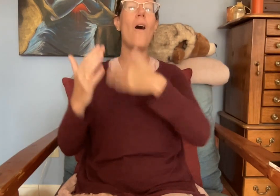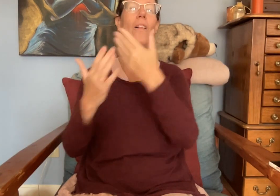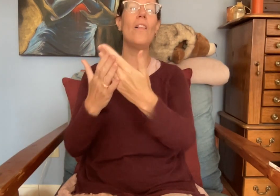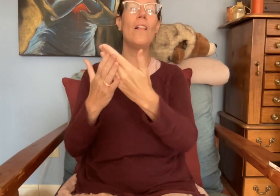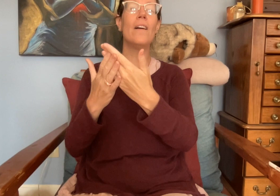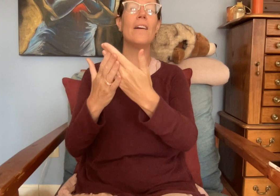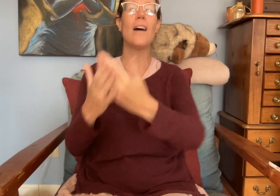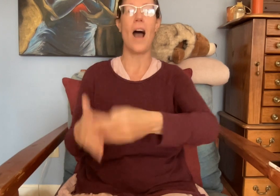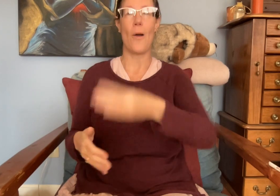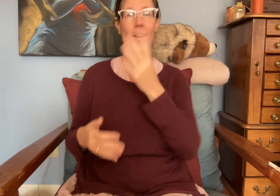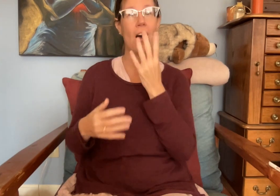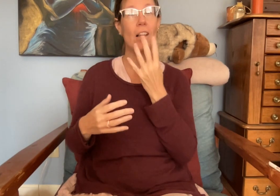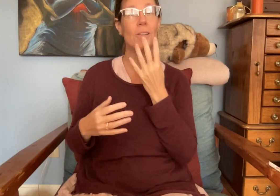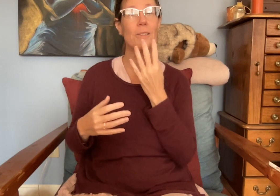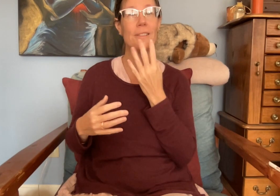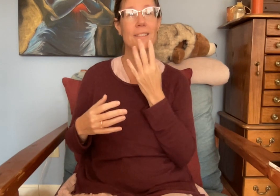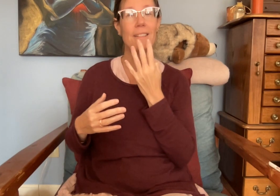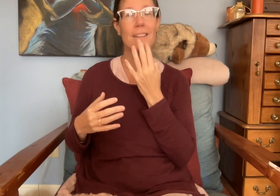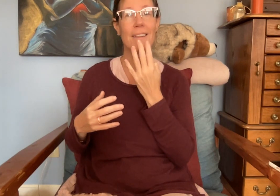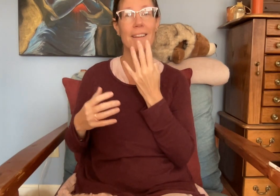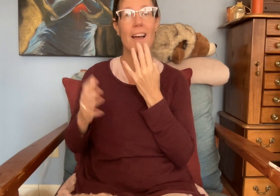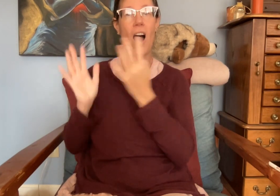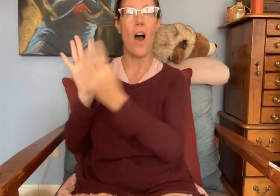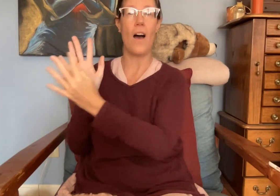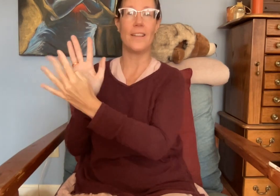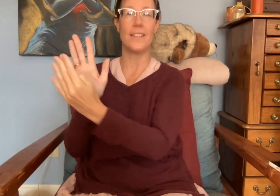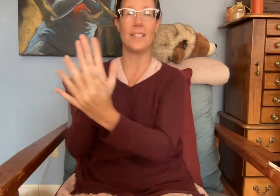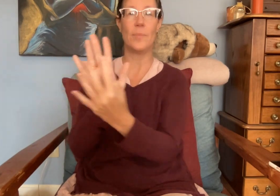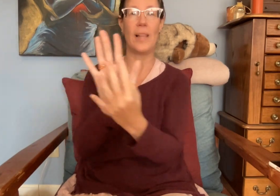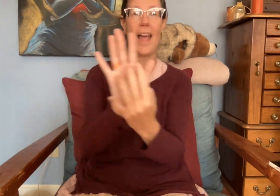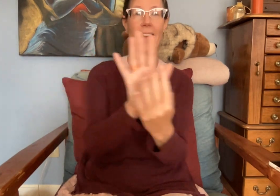All our colors on display.